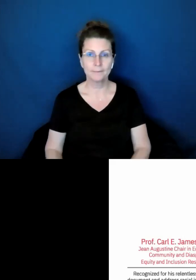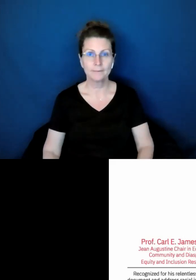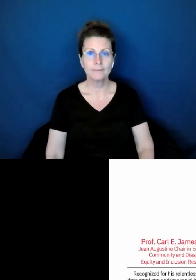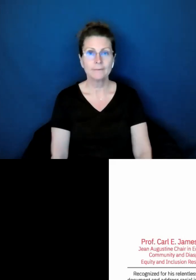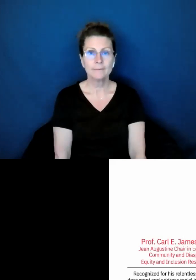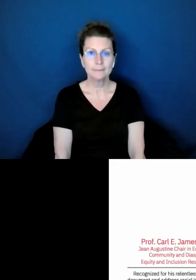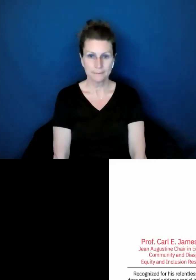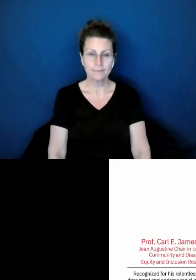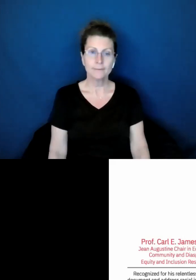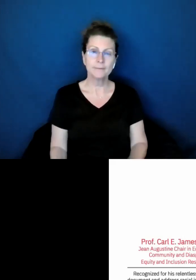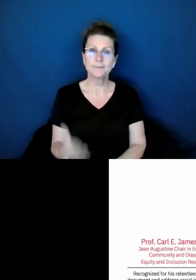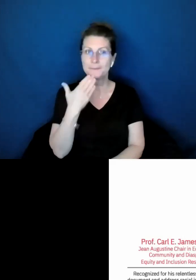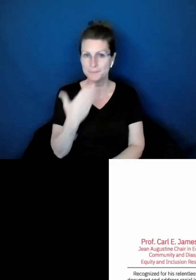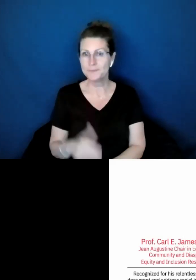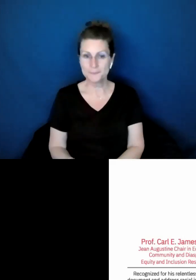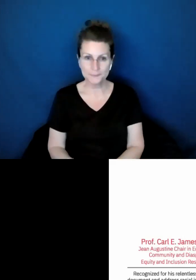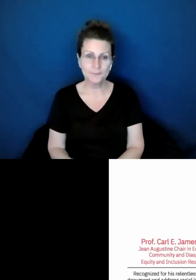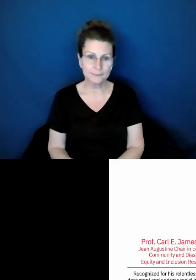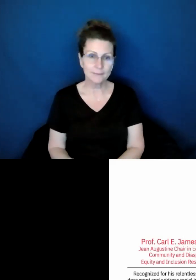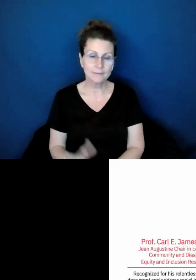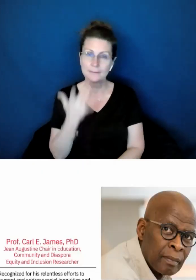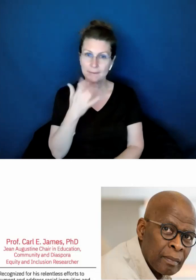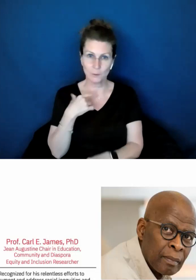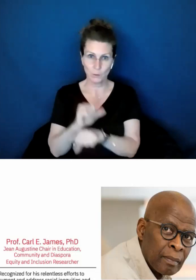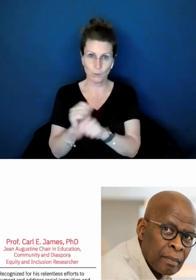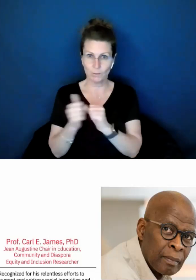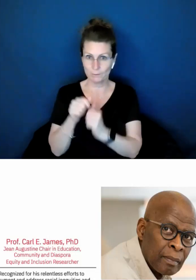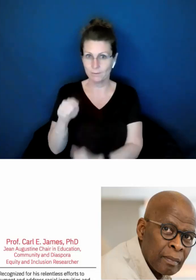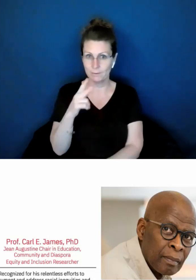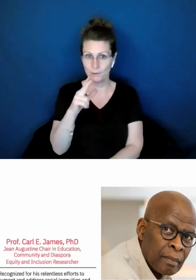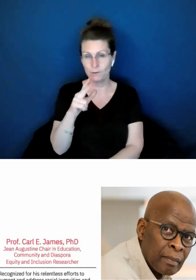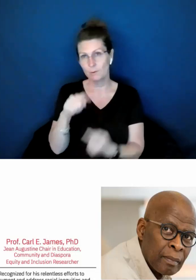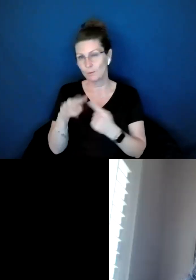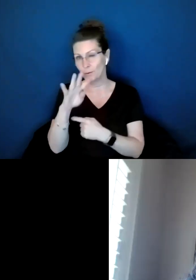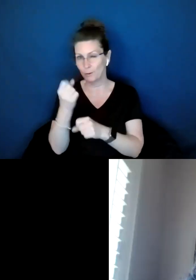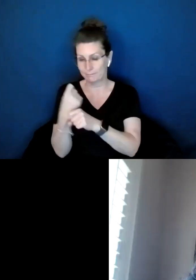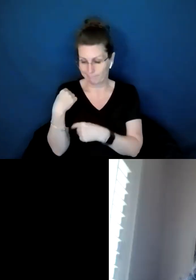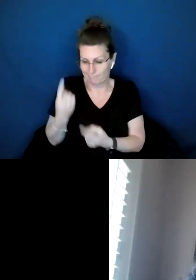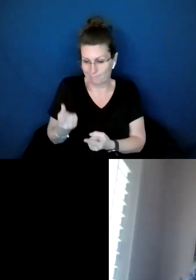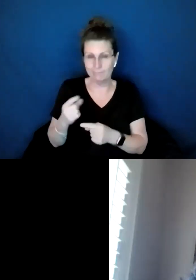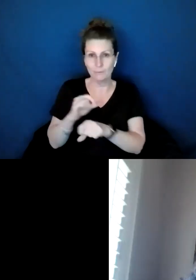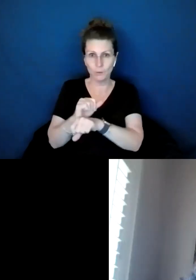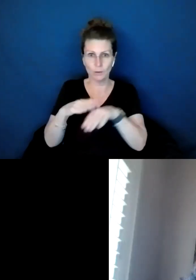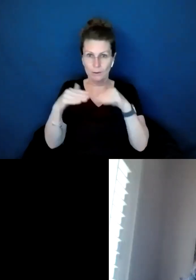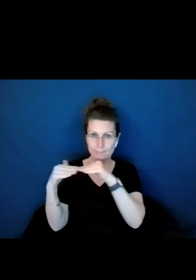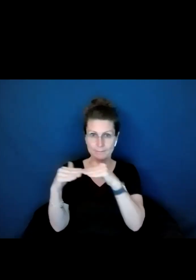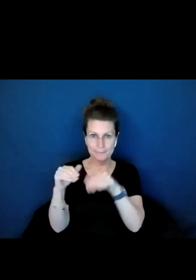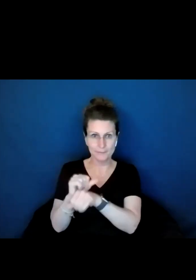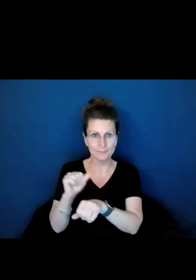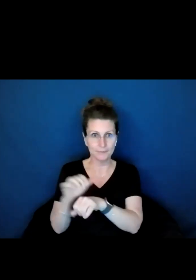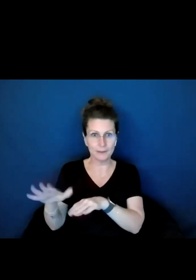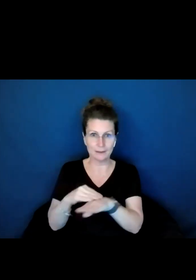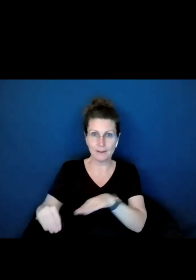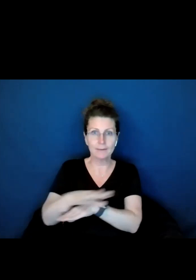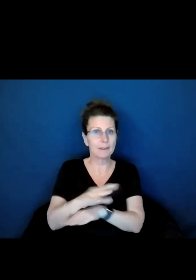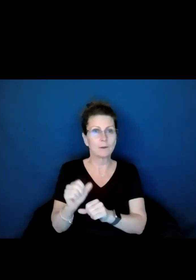Thanks, Mir. Getting to work alongside Carl for the last 3 or 4 years now on equity work, I'm in awe of his impact, and he's